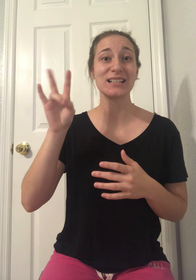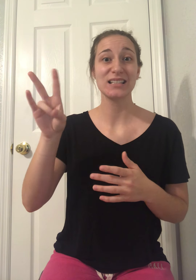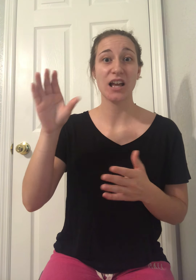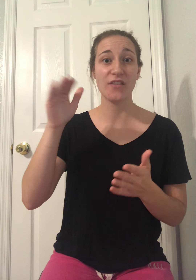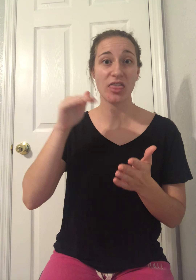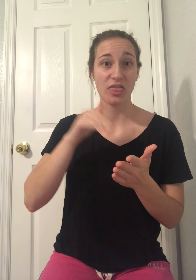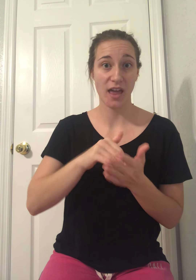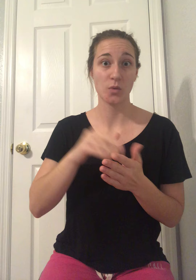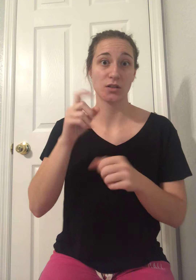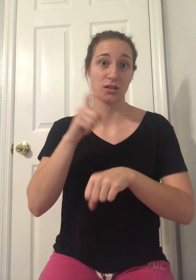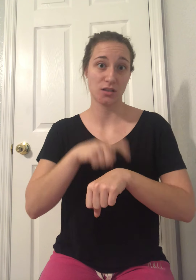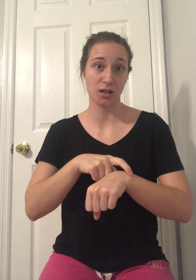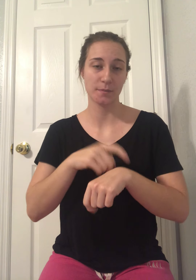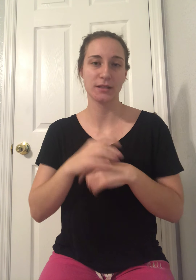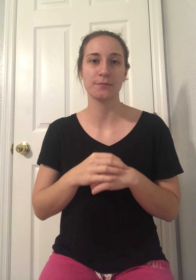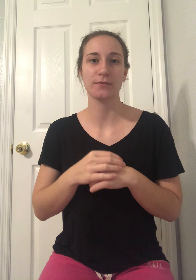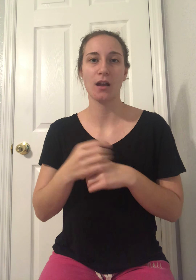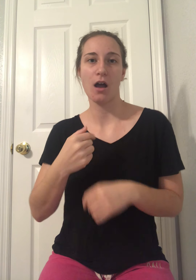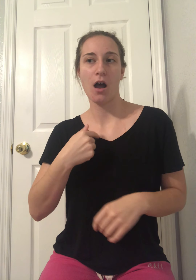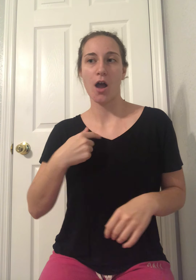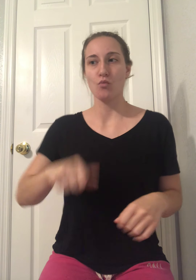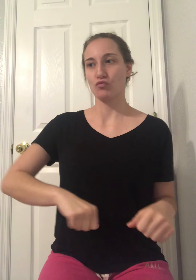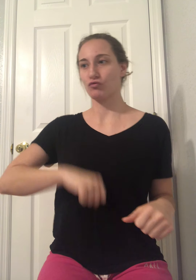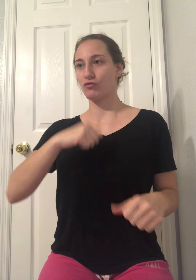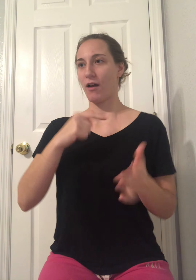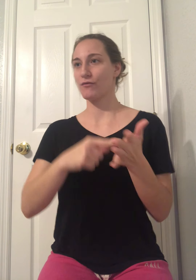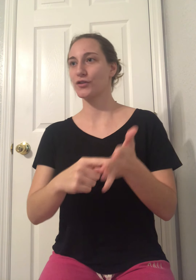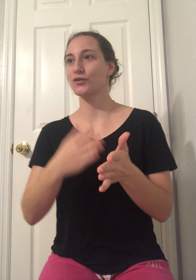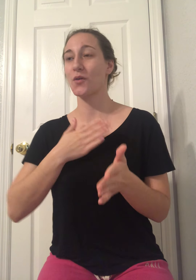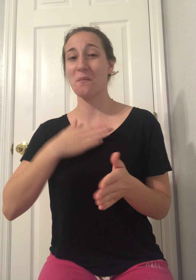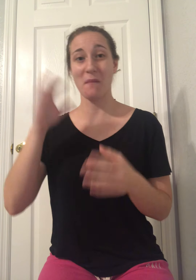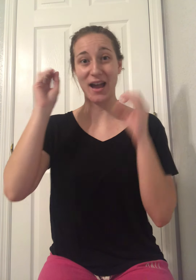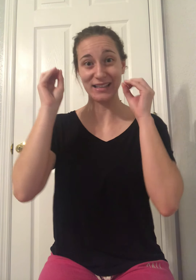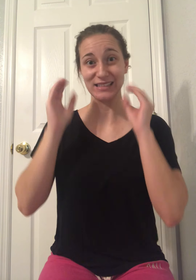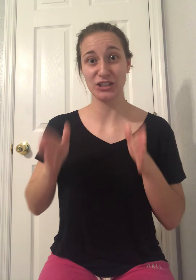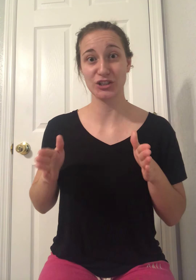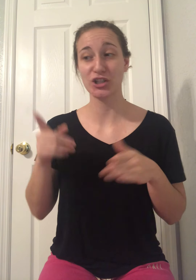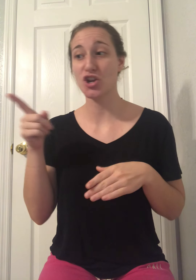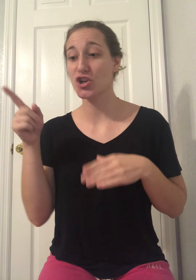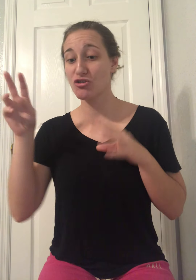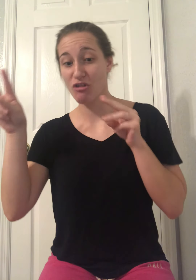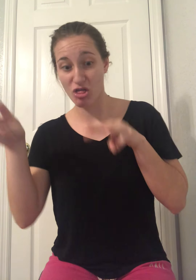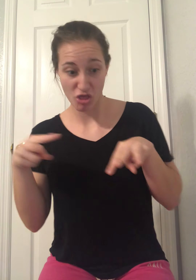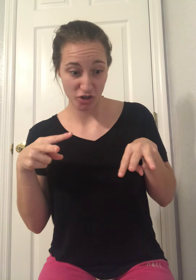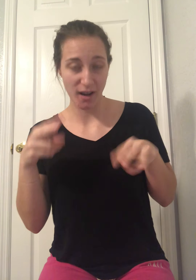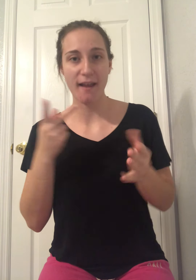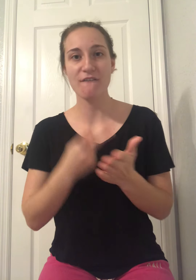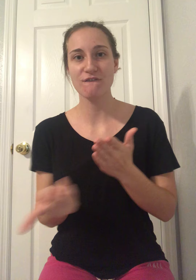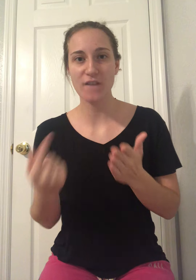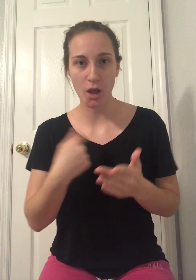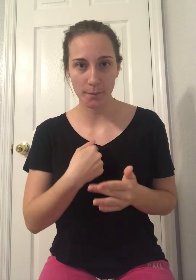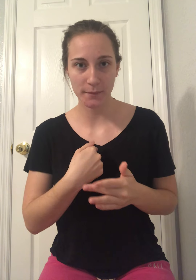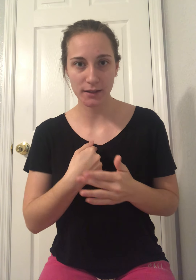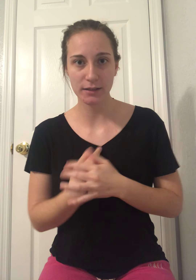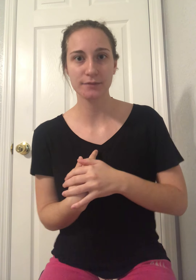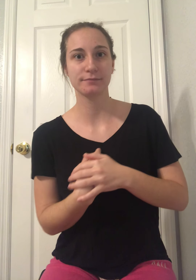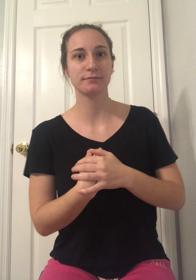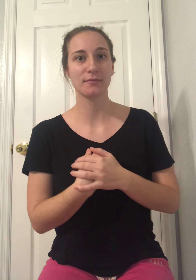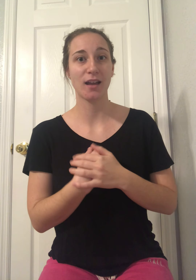X. Apparently, it had to be written horizontally and not vertically, which meant that I flunked the assignment and had to do it all over